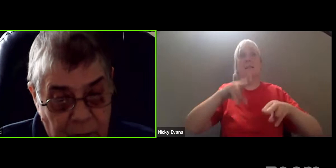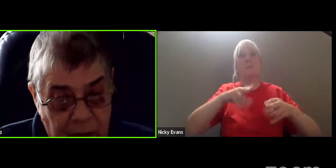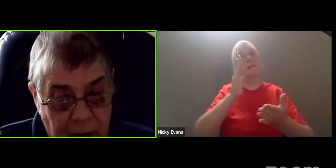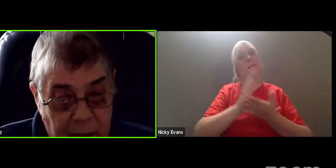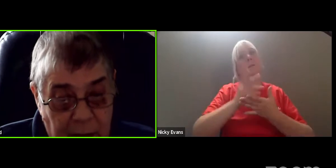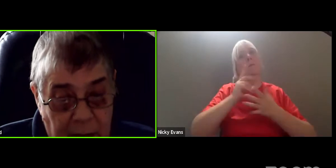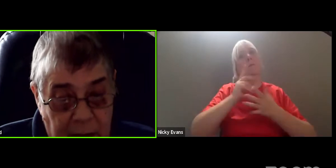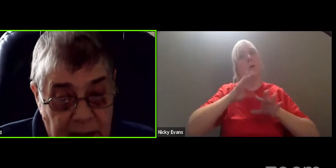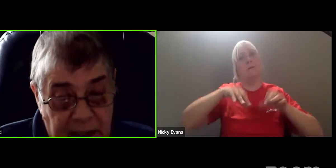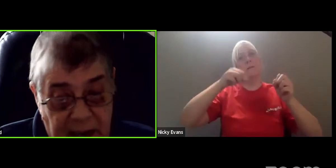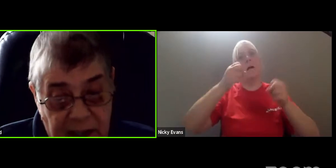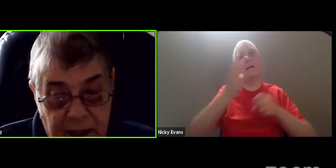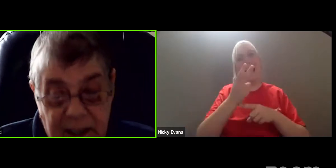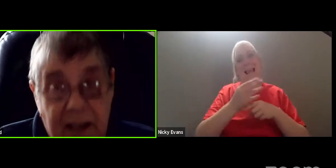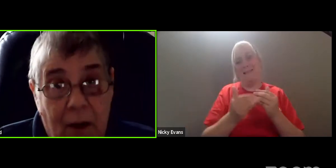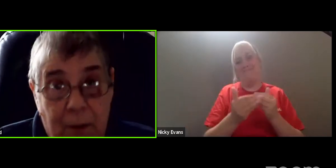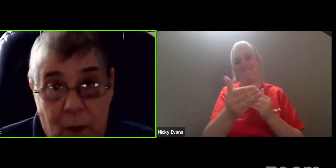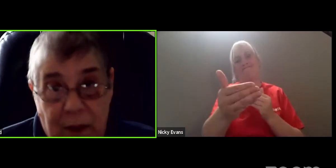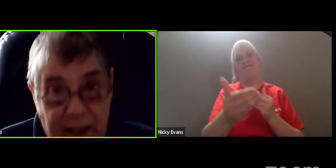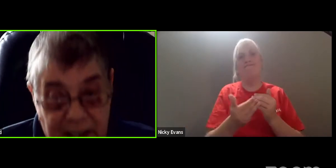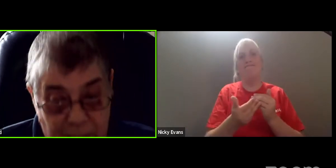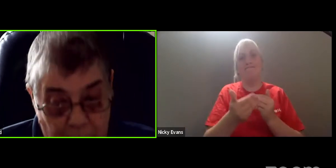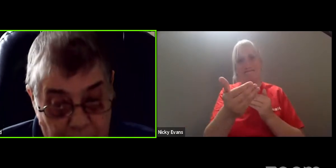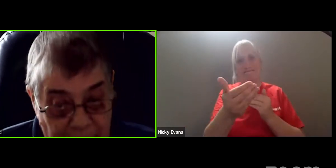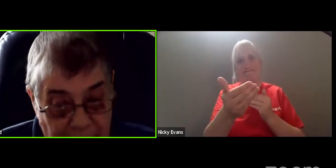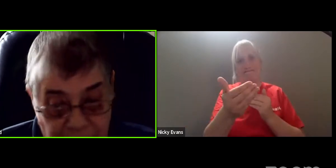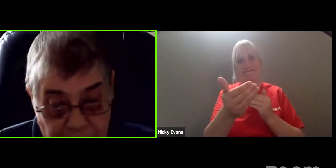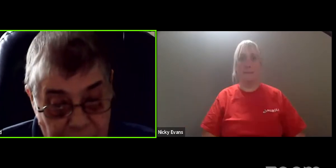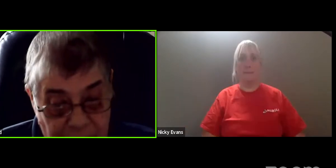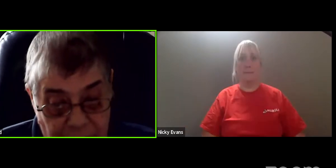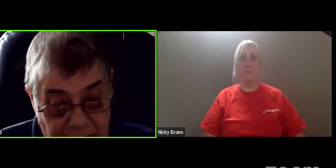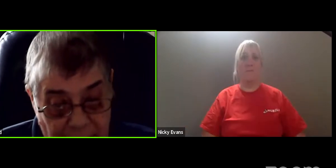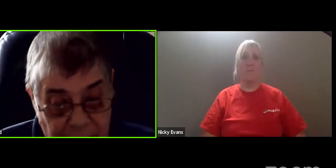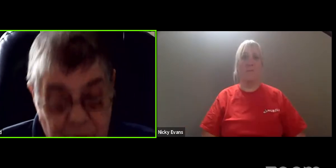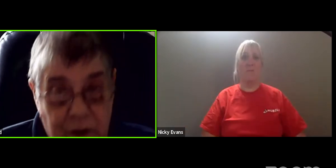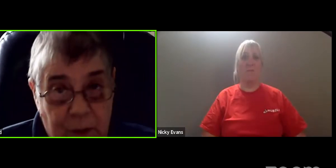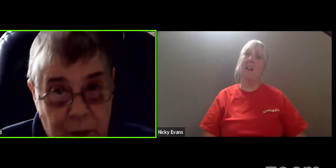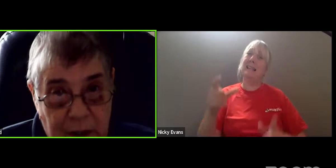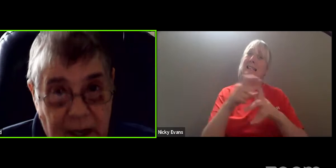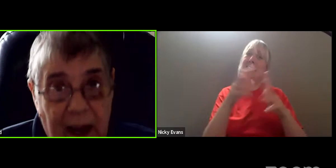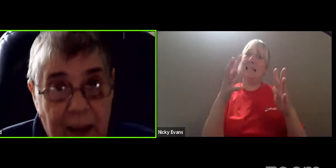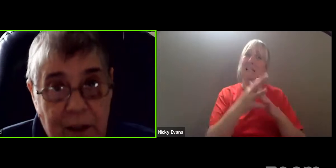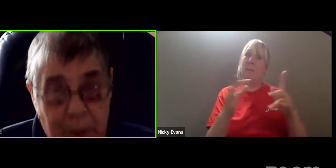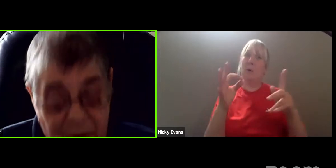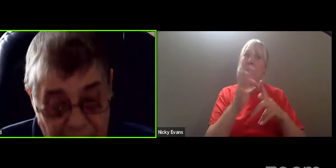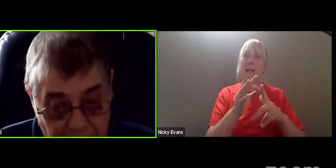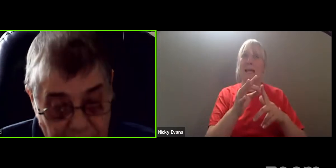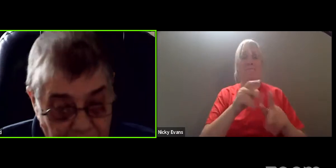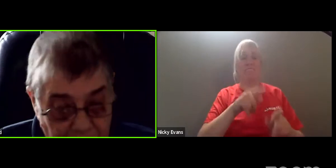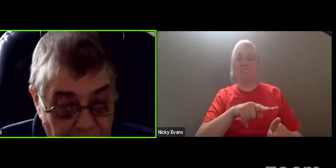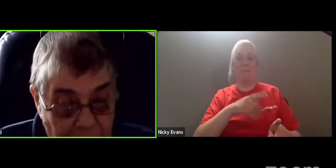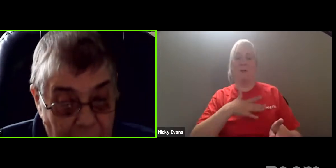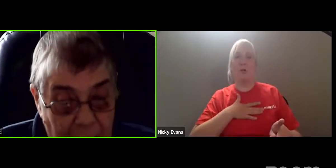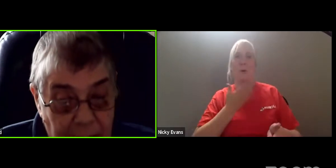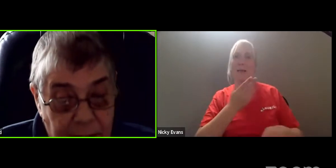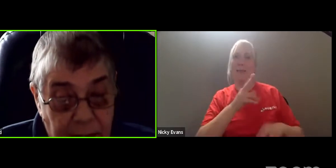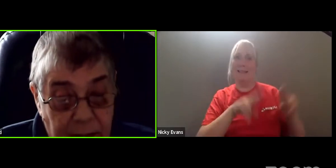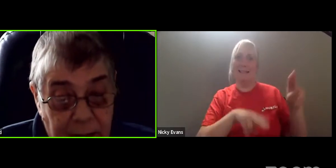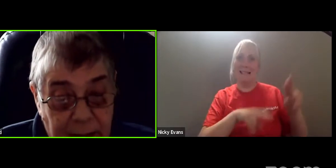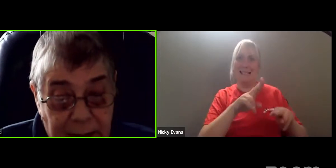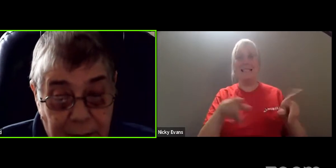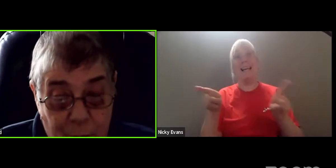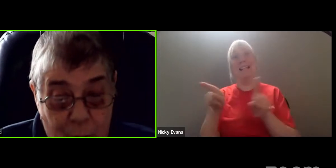now. The assessors are disliked by the DWP and judiciary staff just as much as the claimants, to be frank.